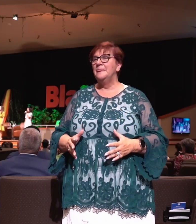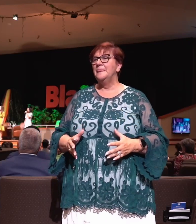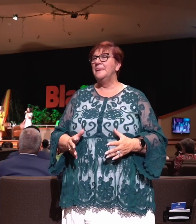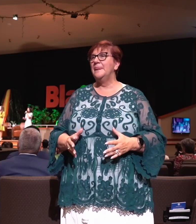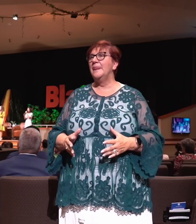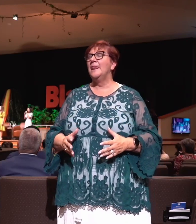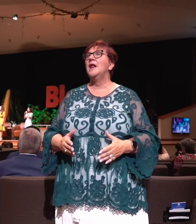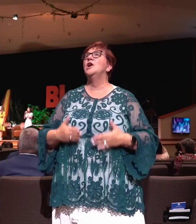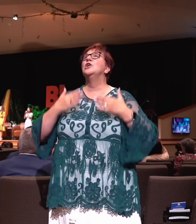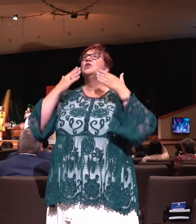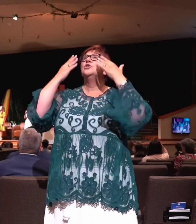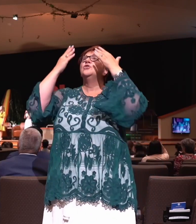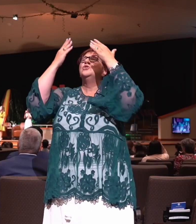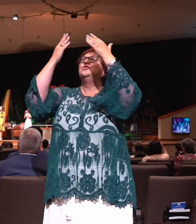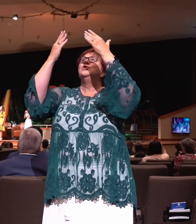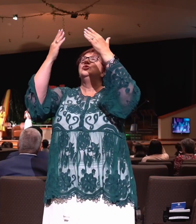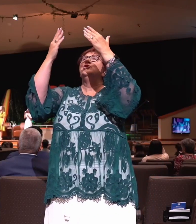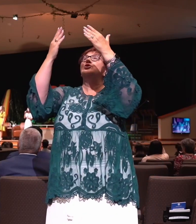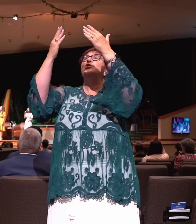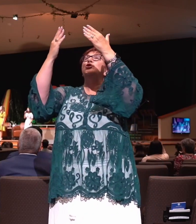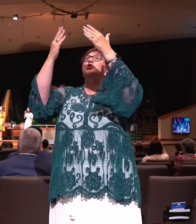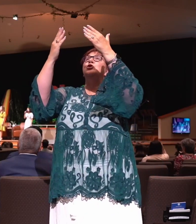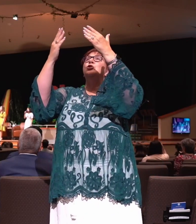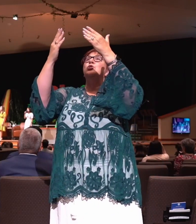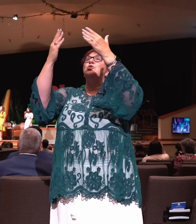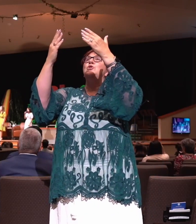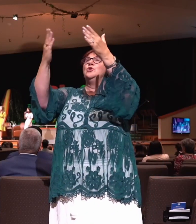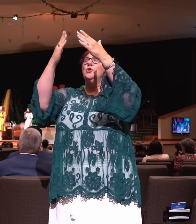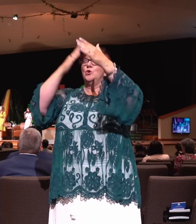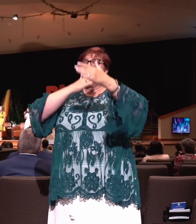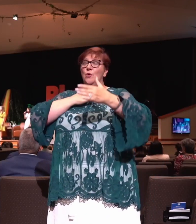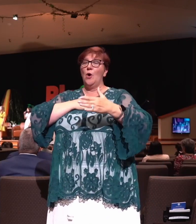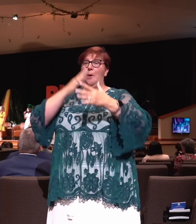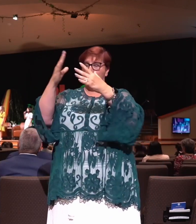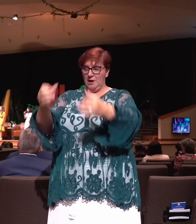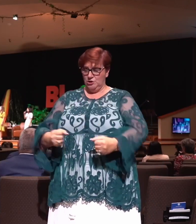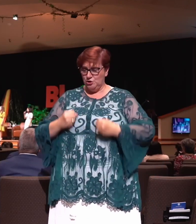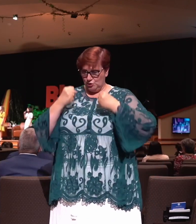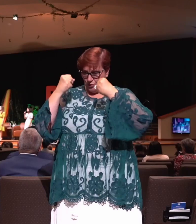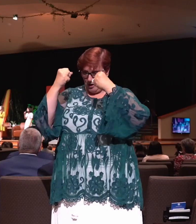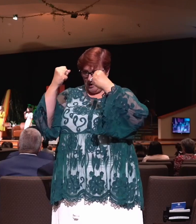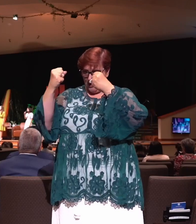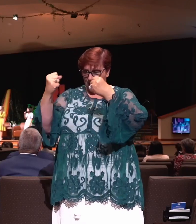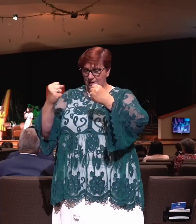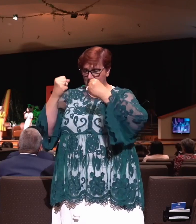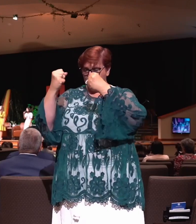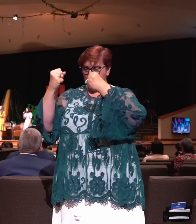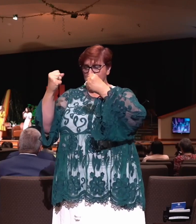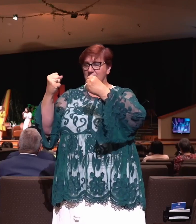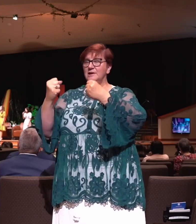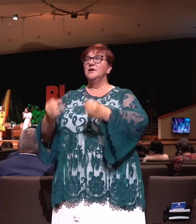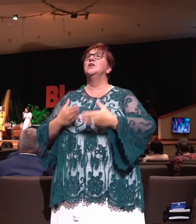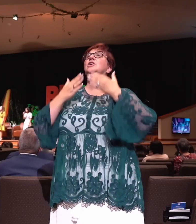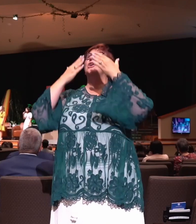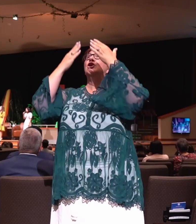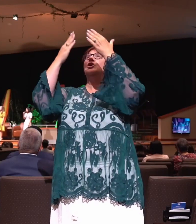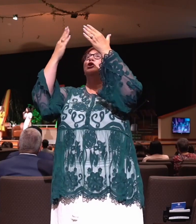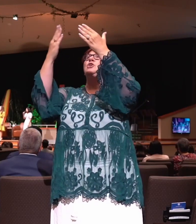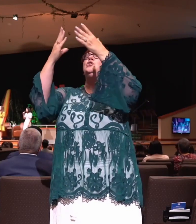done. You are the source of my strength.